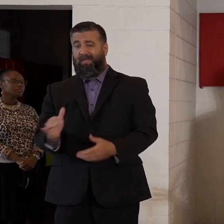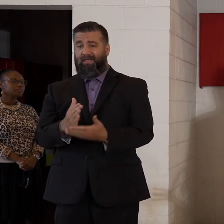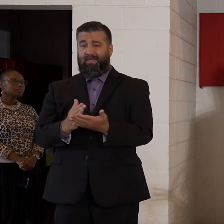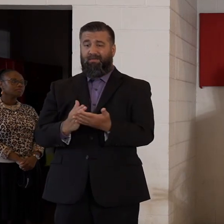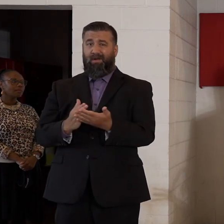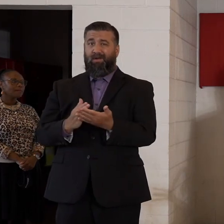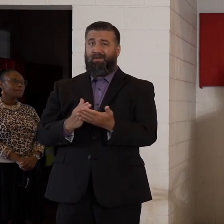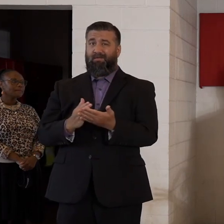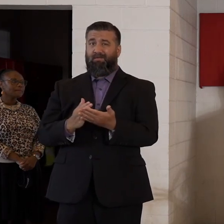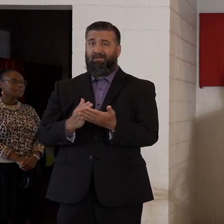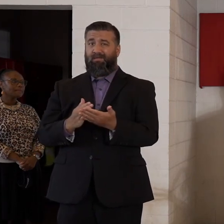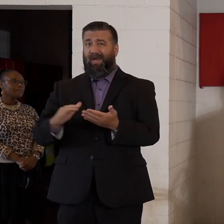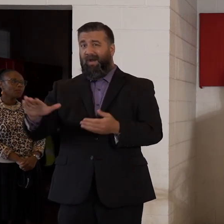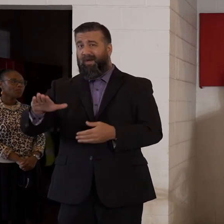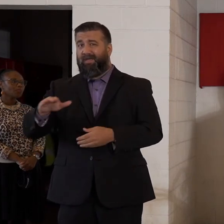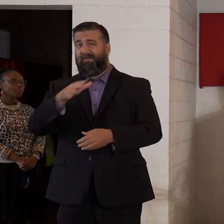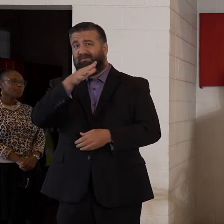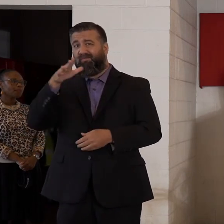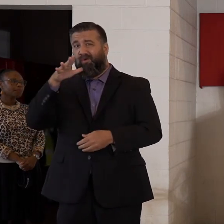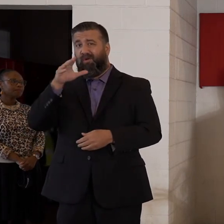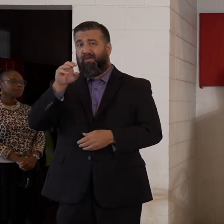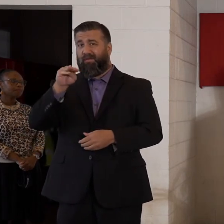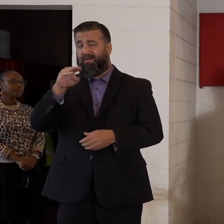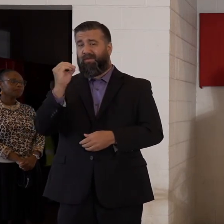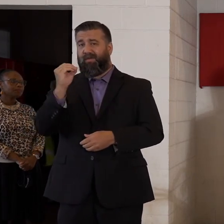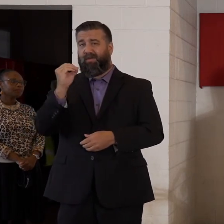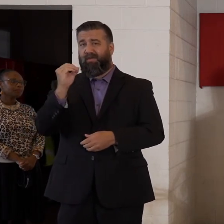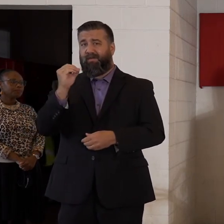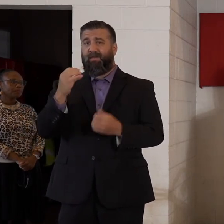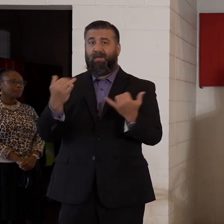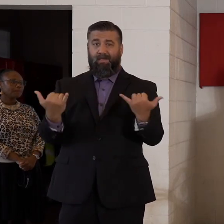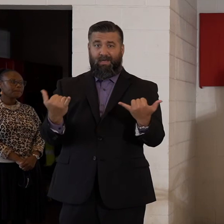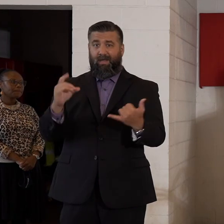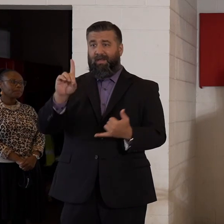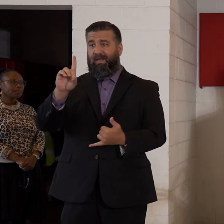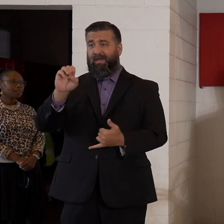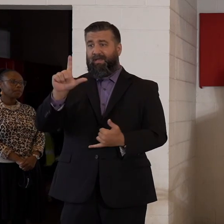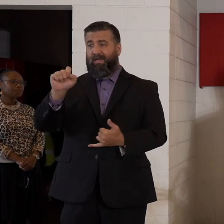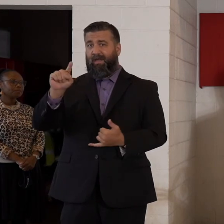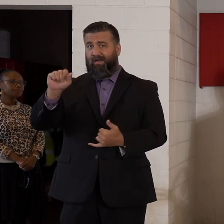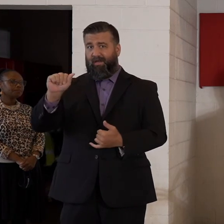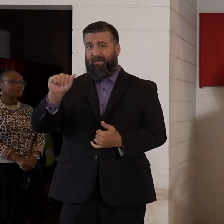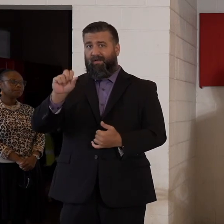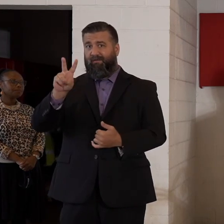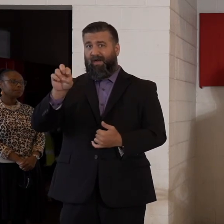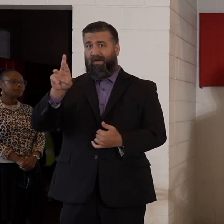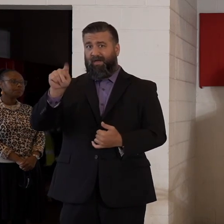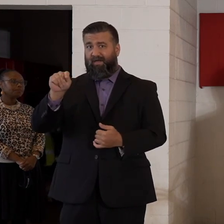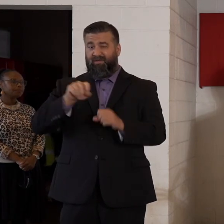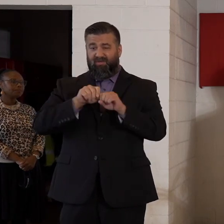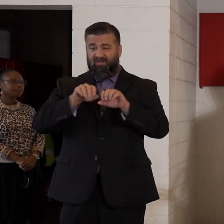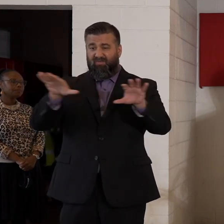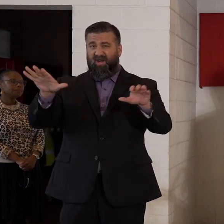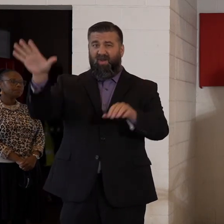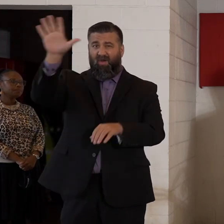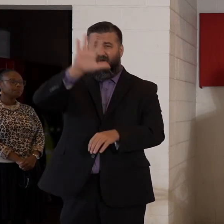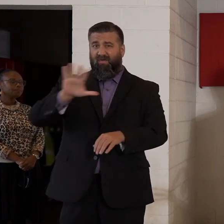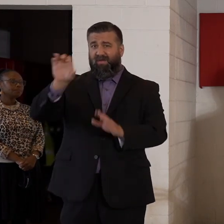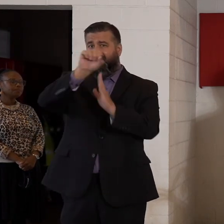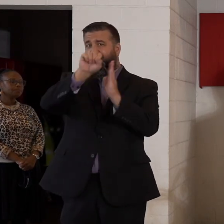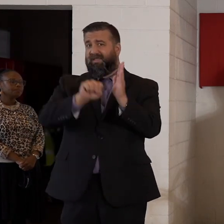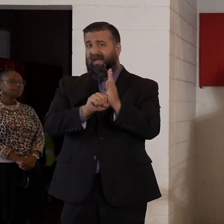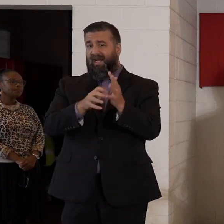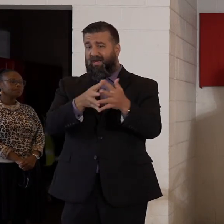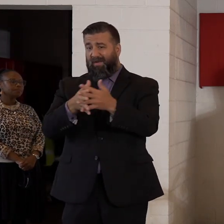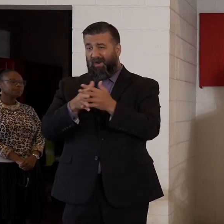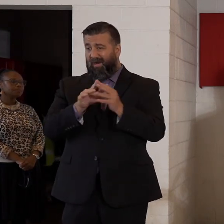of rural Missouri, and we have to turn that around. As the Delta variant is spreading across the state and across our country, it's